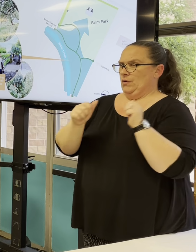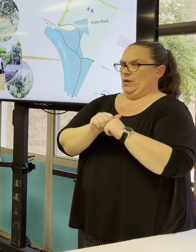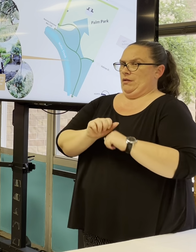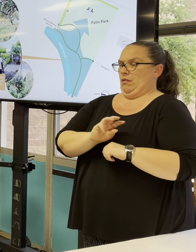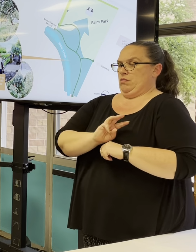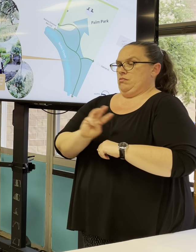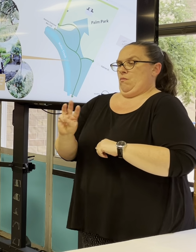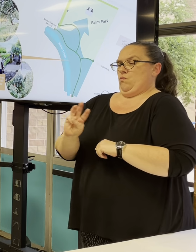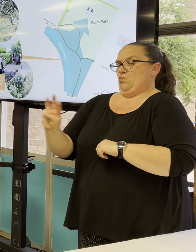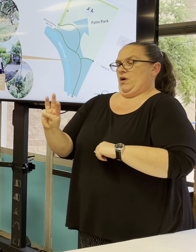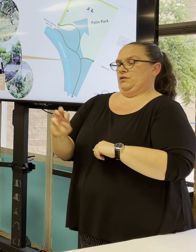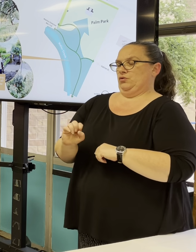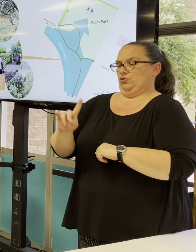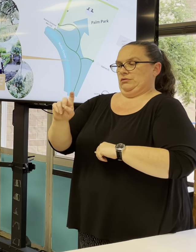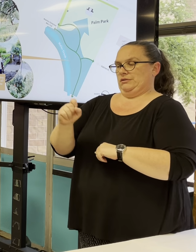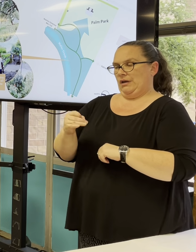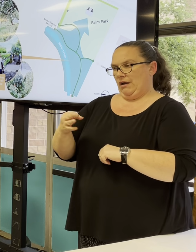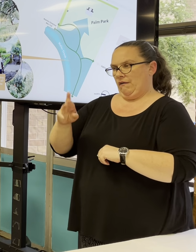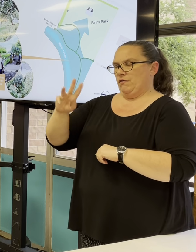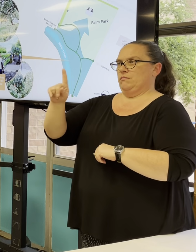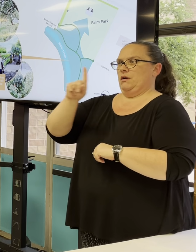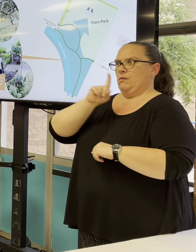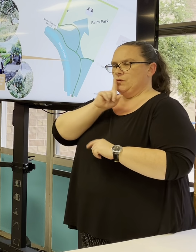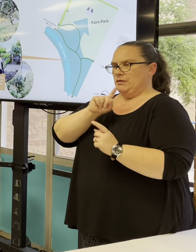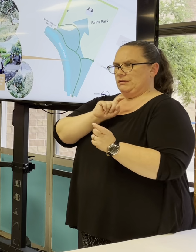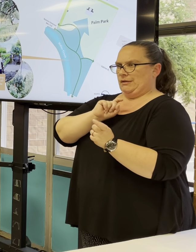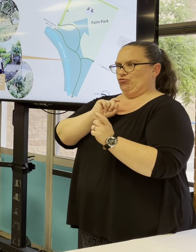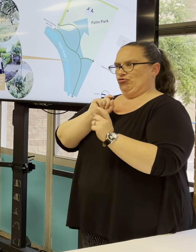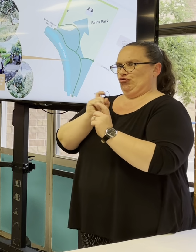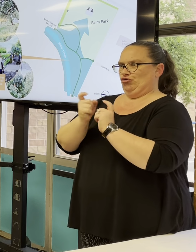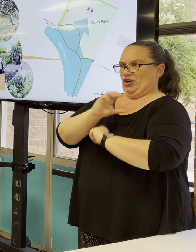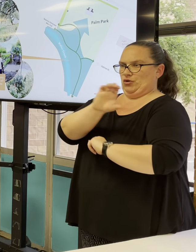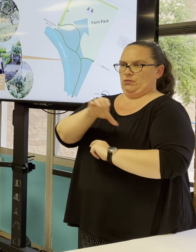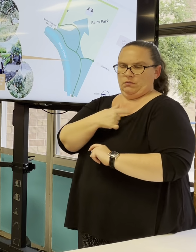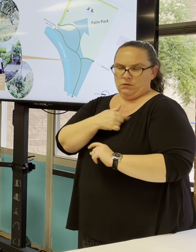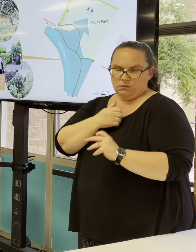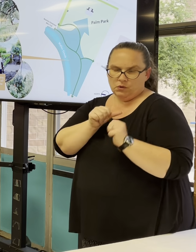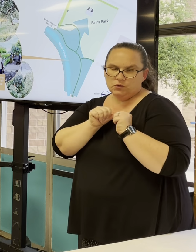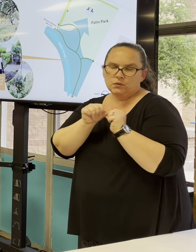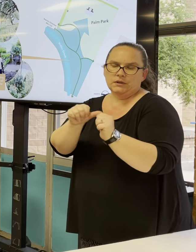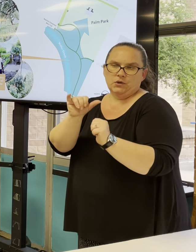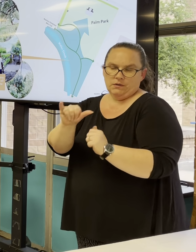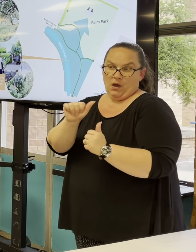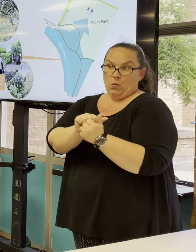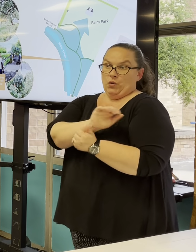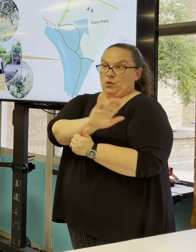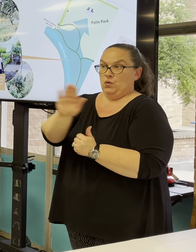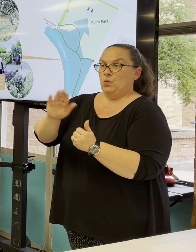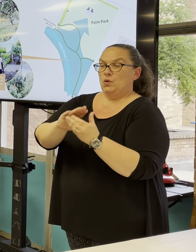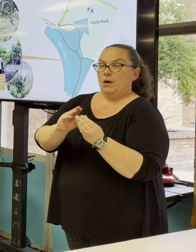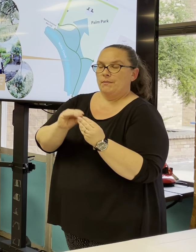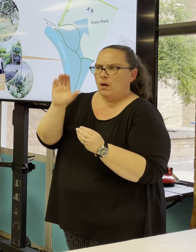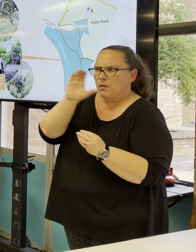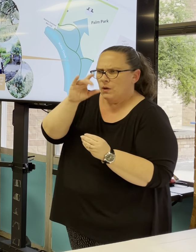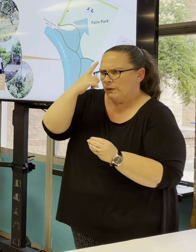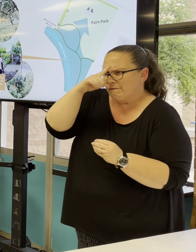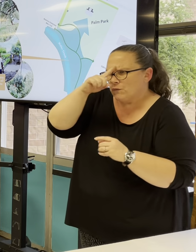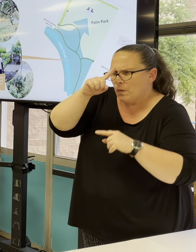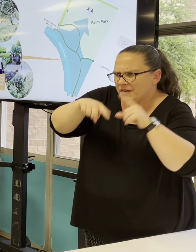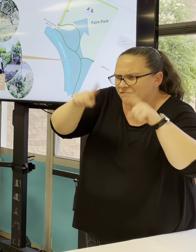edge of the park and starting to really change the character. And we want to continue that based on your comments about looking for that diversity